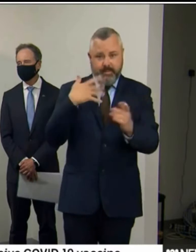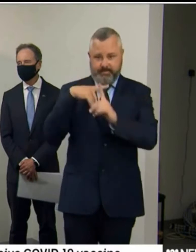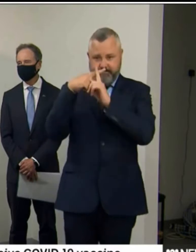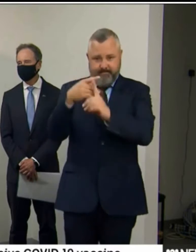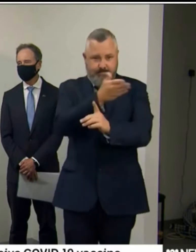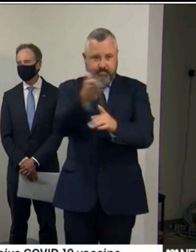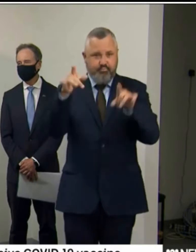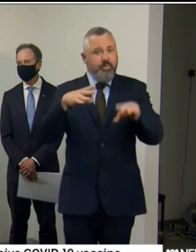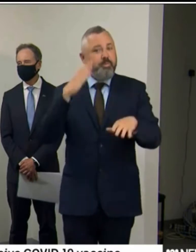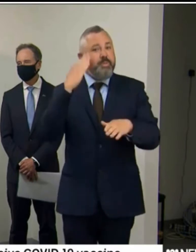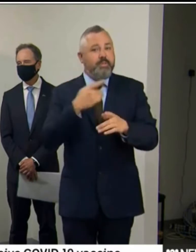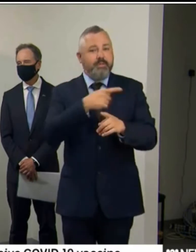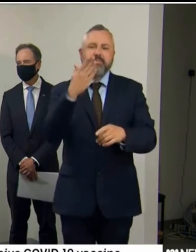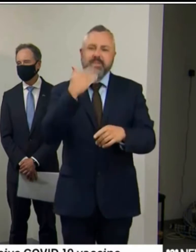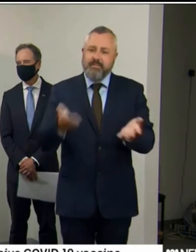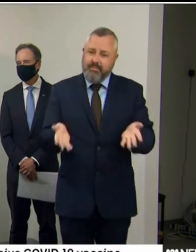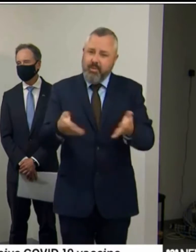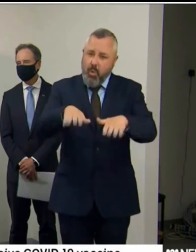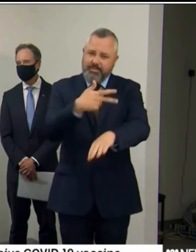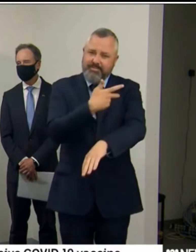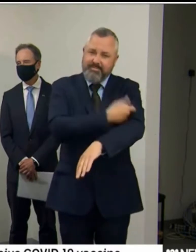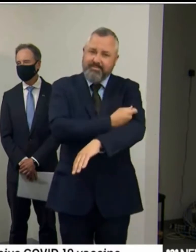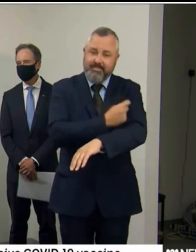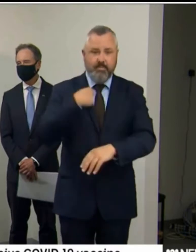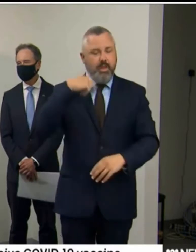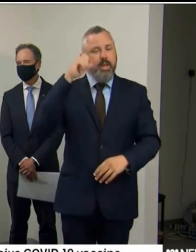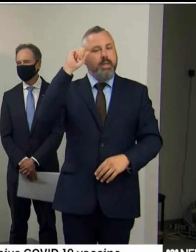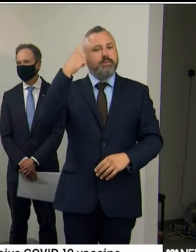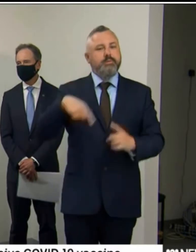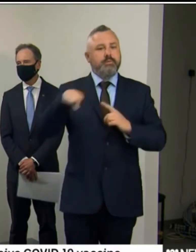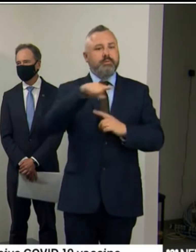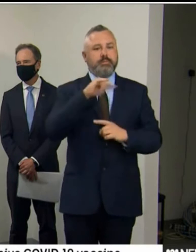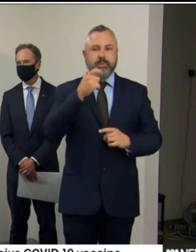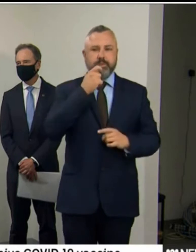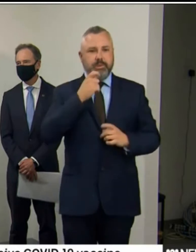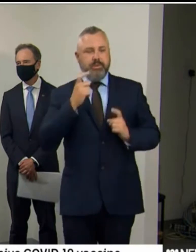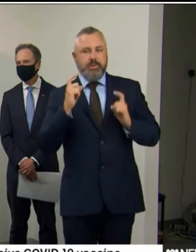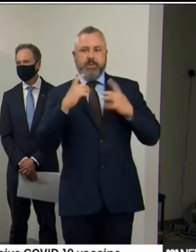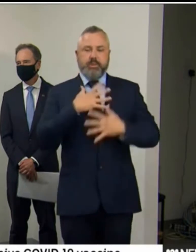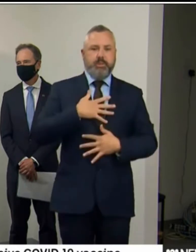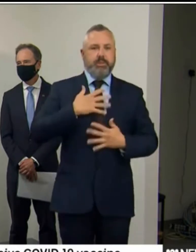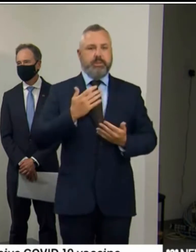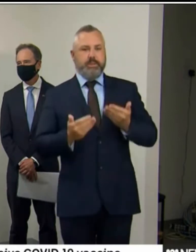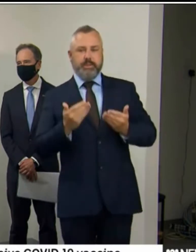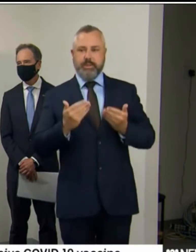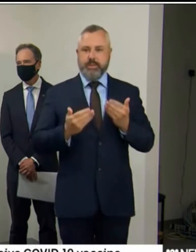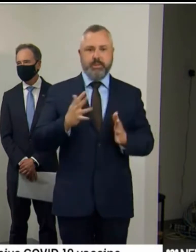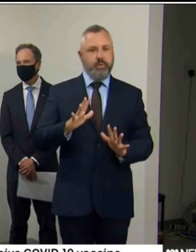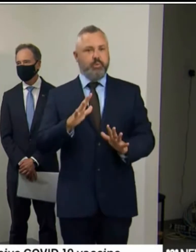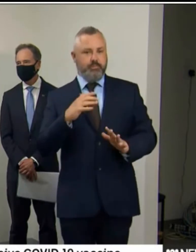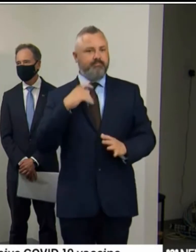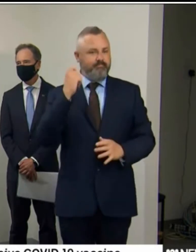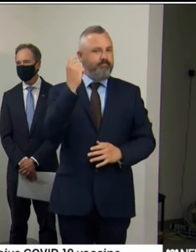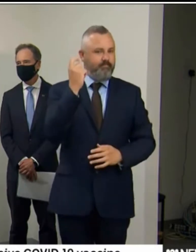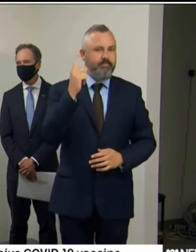the vaccine. I can understand that people might feel a little bit anxious. I would recommend to them that they